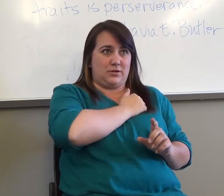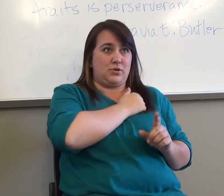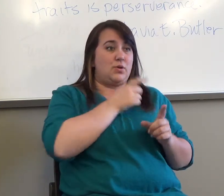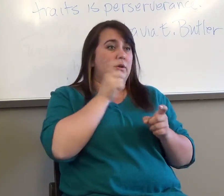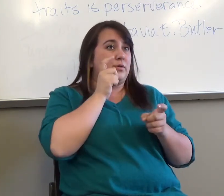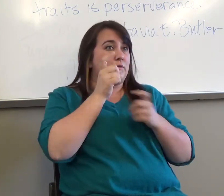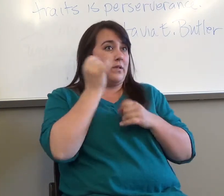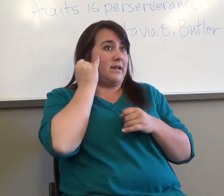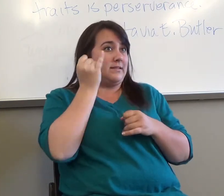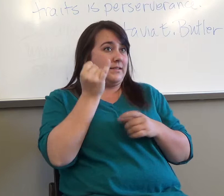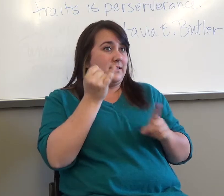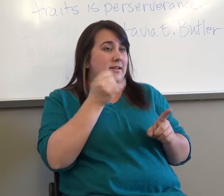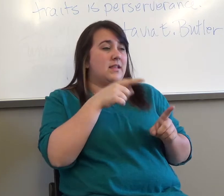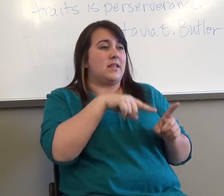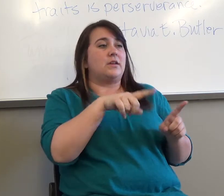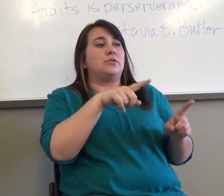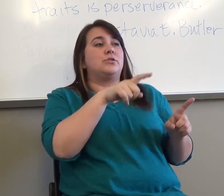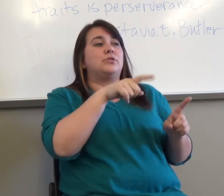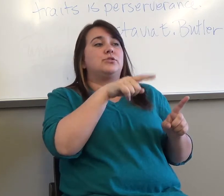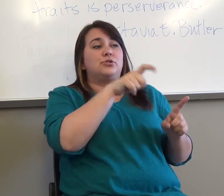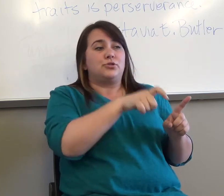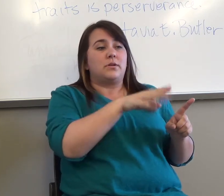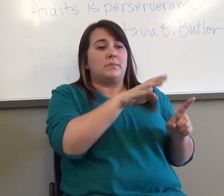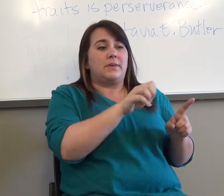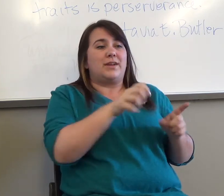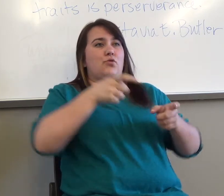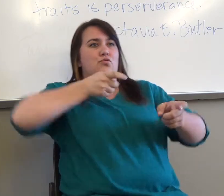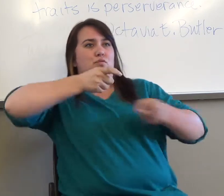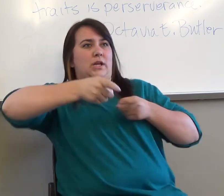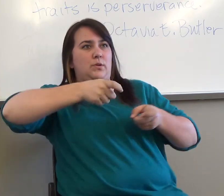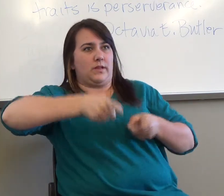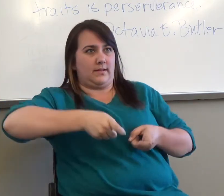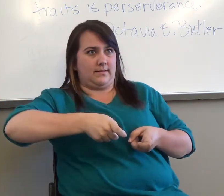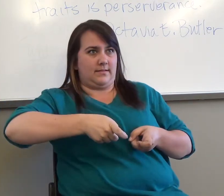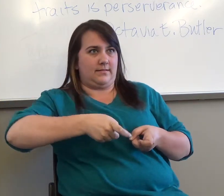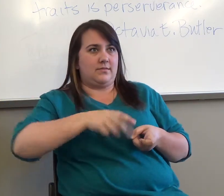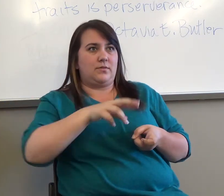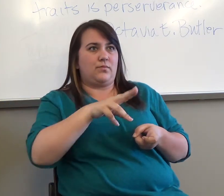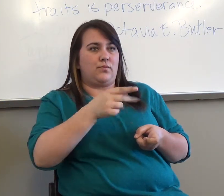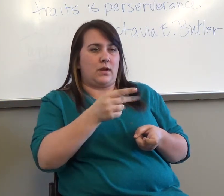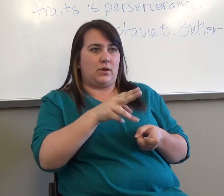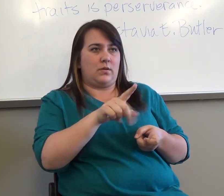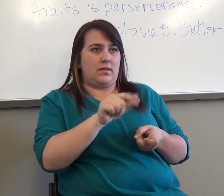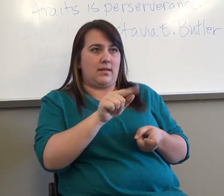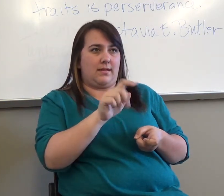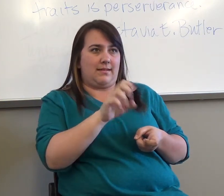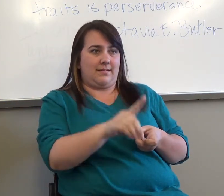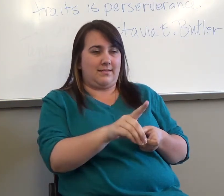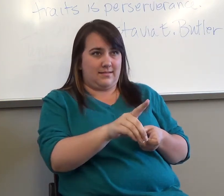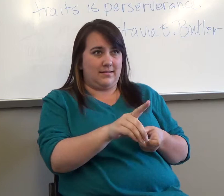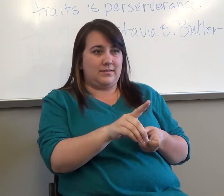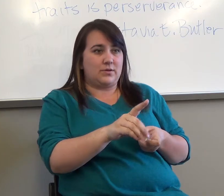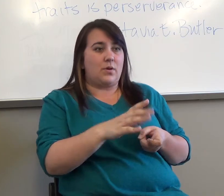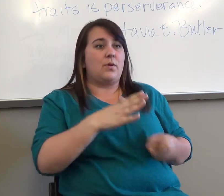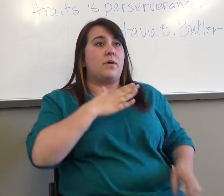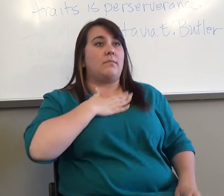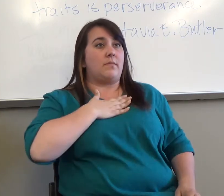be regulated. Okay? So my question is to you on each one of these, is